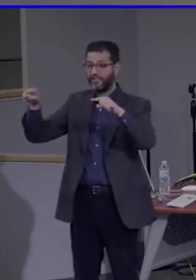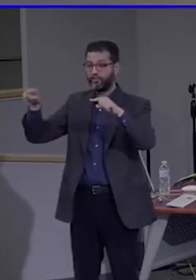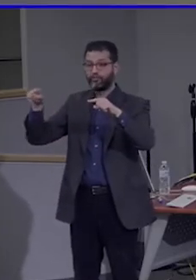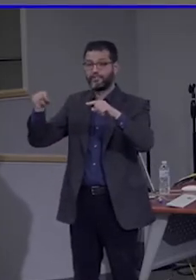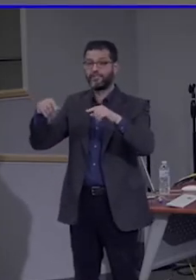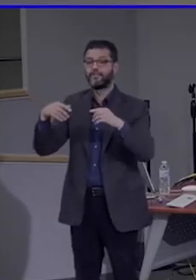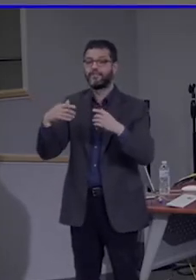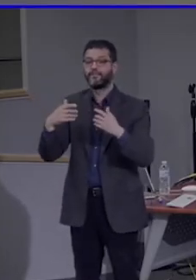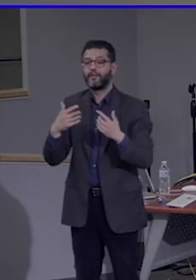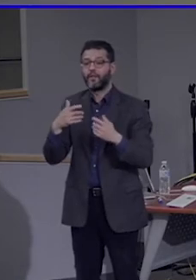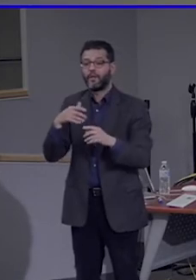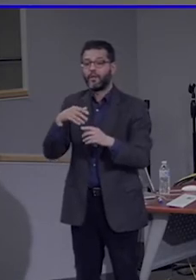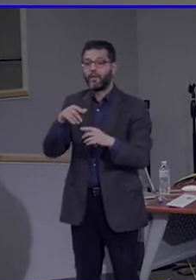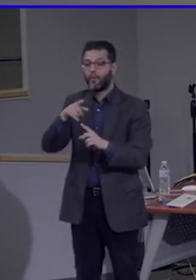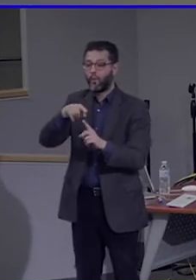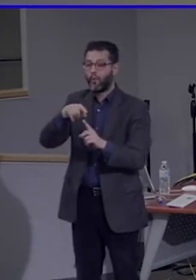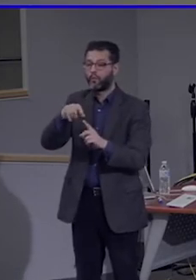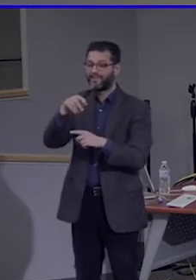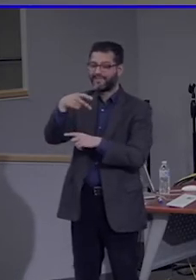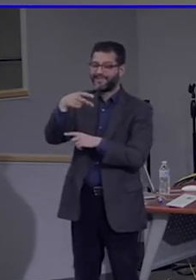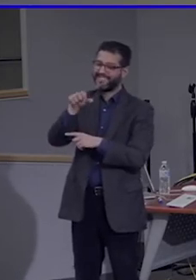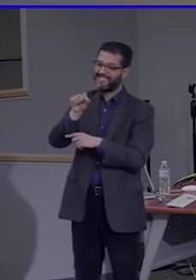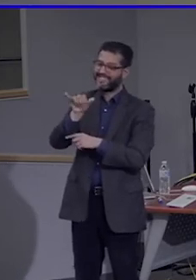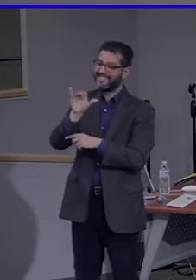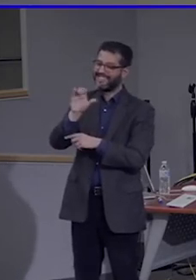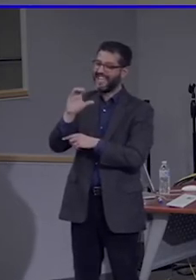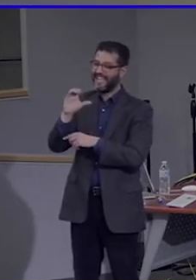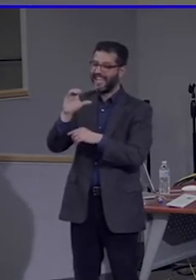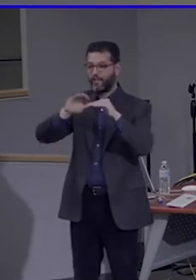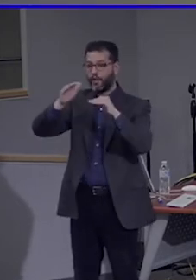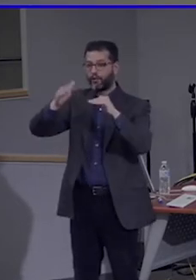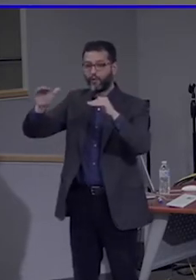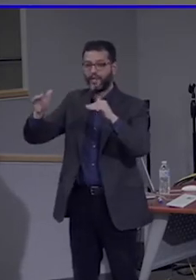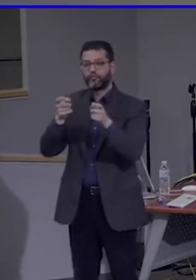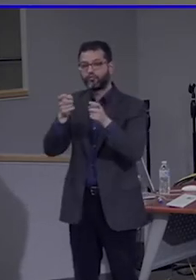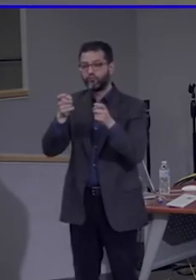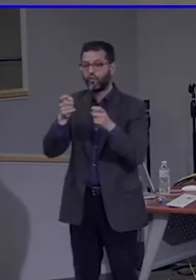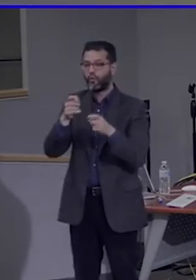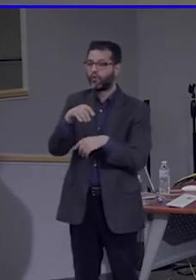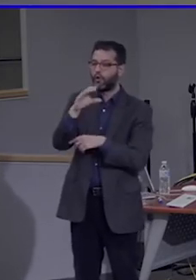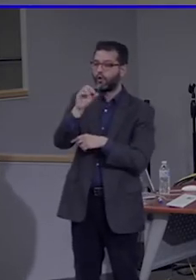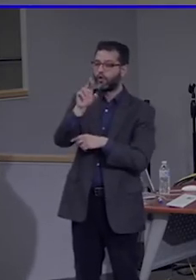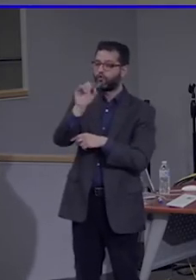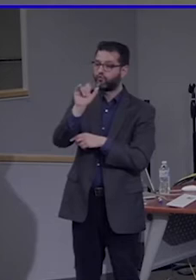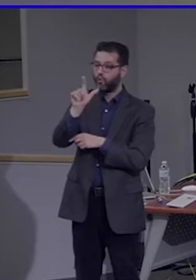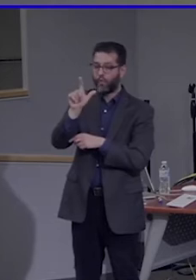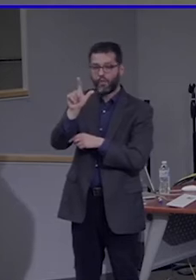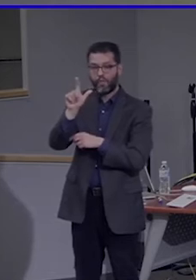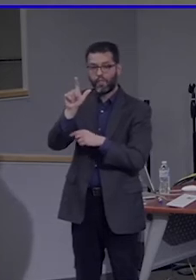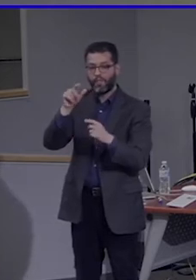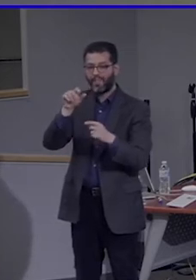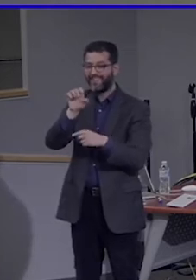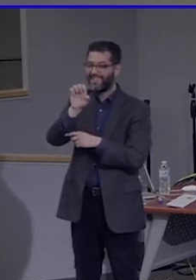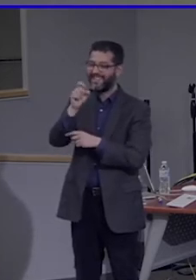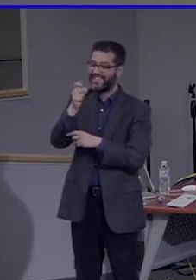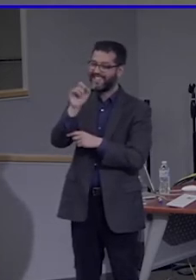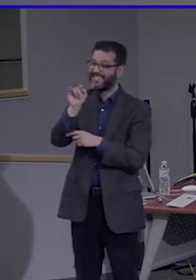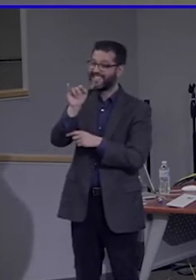of the membrane potential control neuronal excitability integrate sensory output